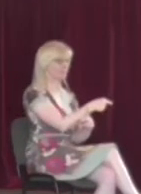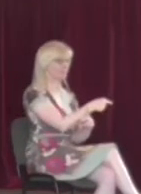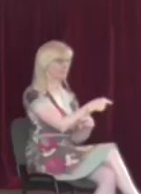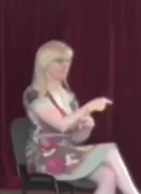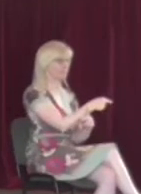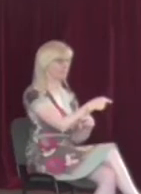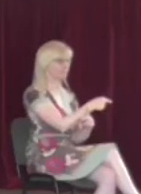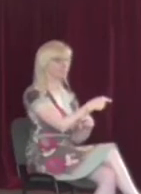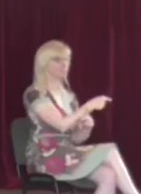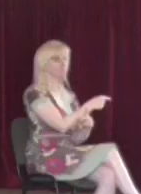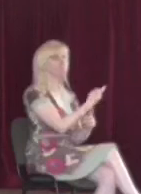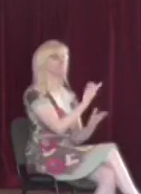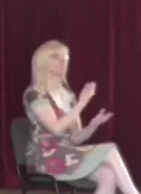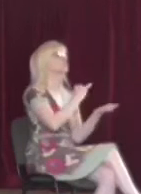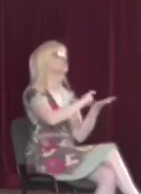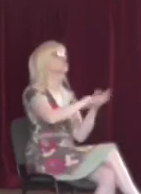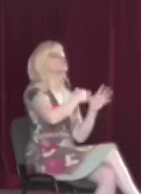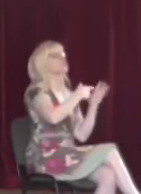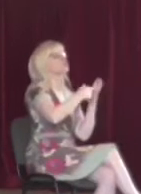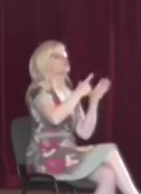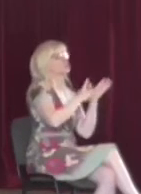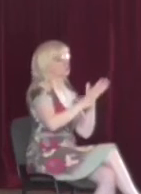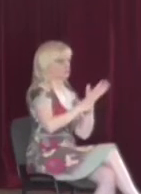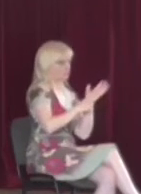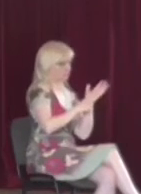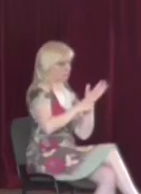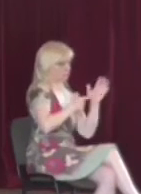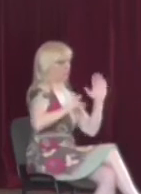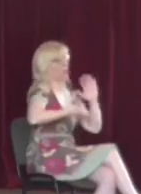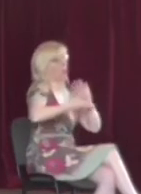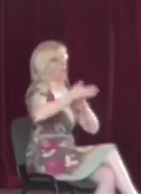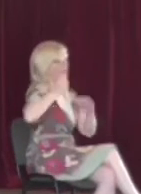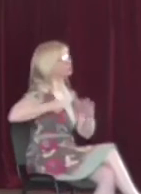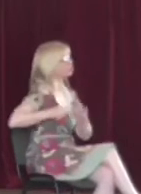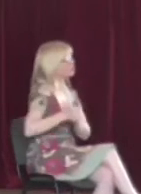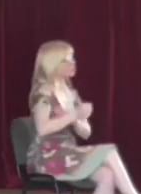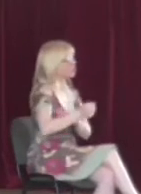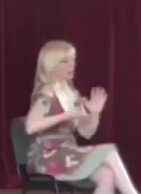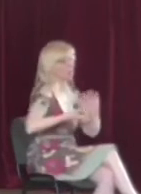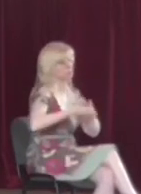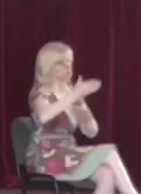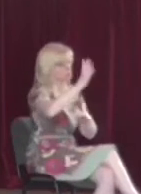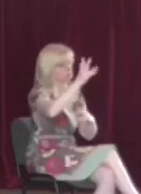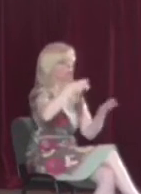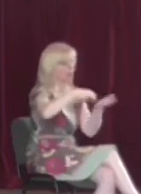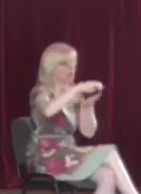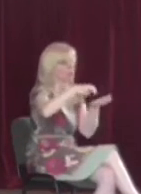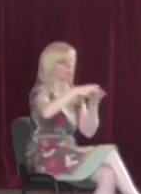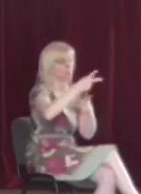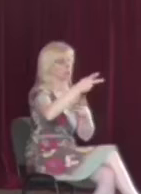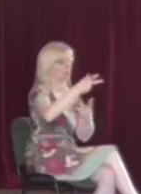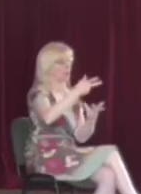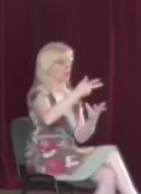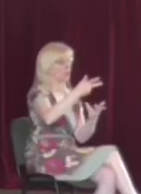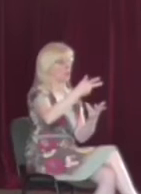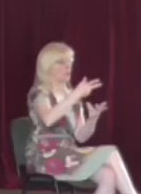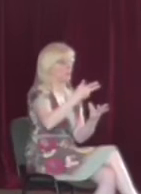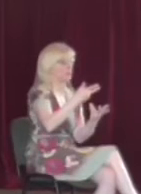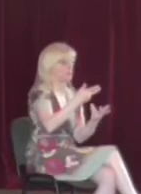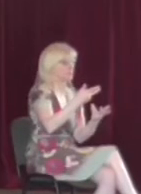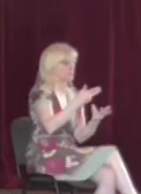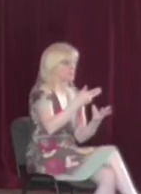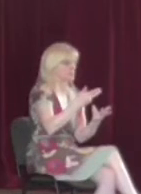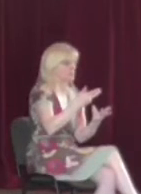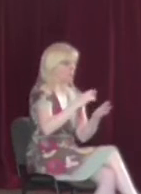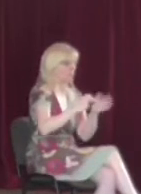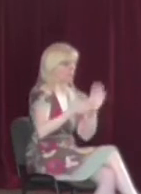Meanwhile, Saul was still breathing out murderous threats against the Lord's disciples. What a nice man. He went to the high priest and